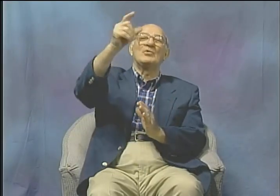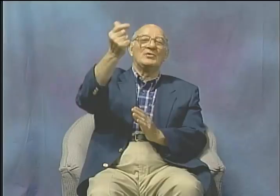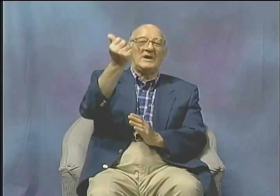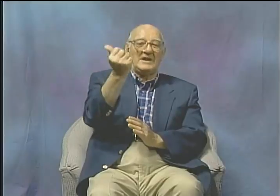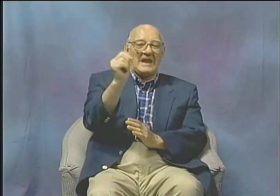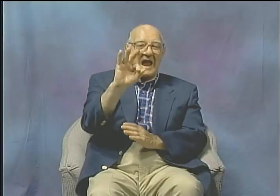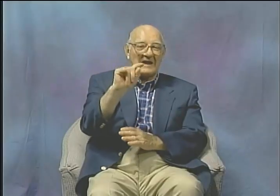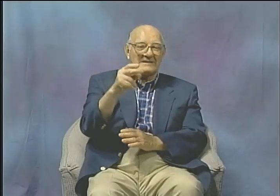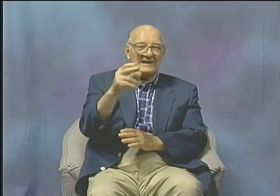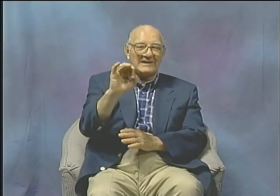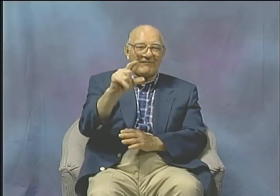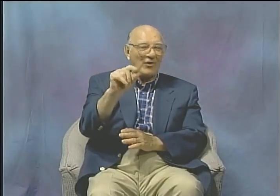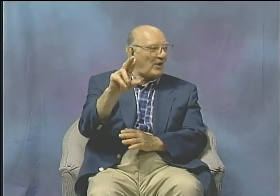the 19th floor.